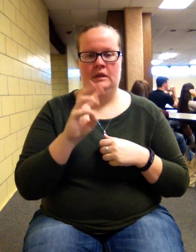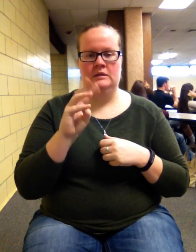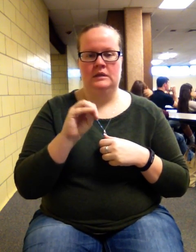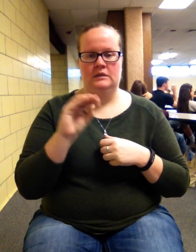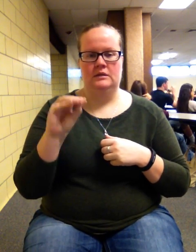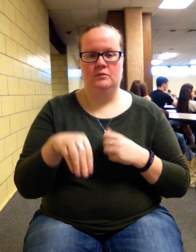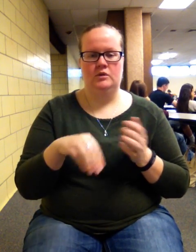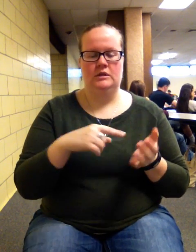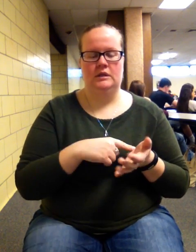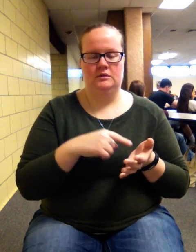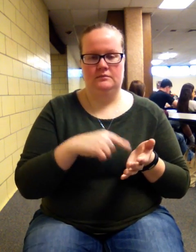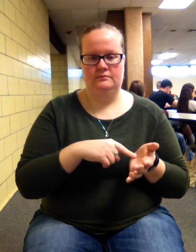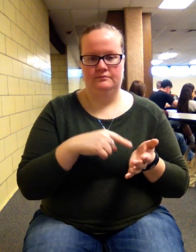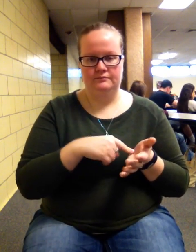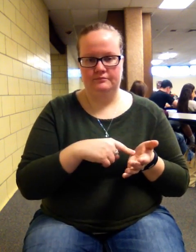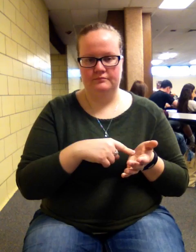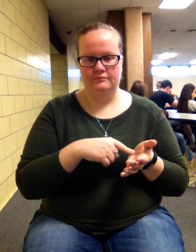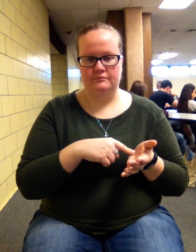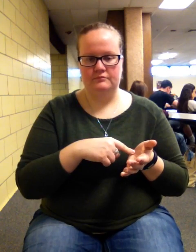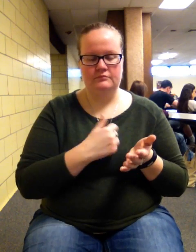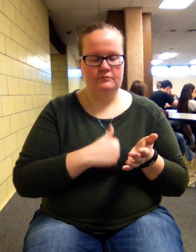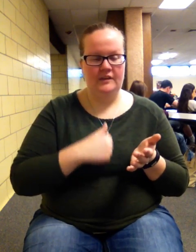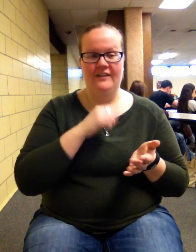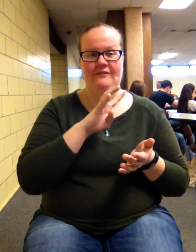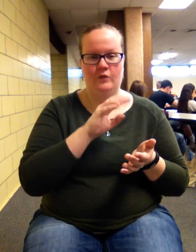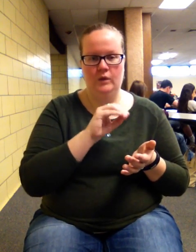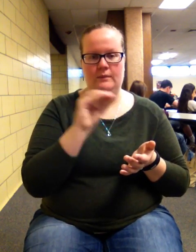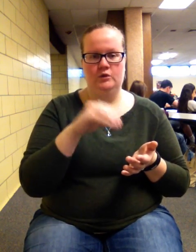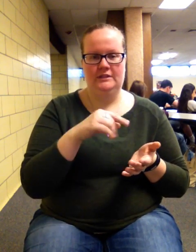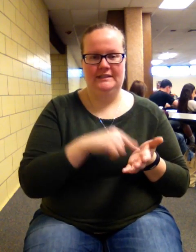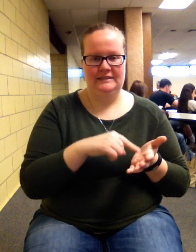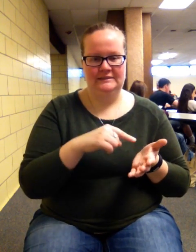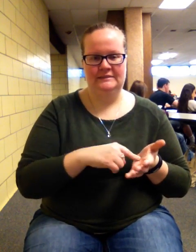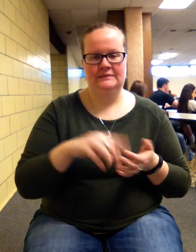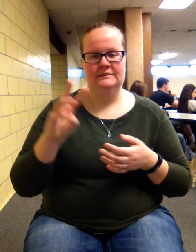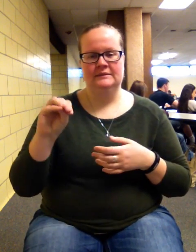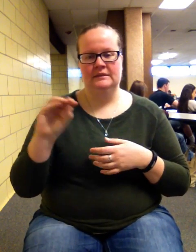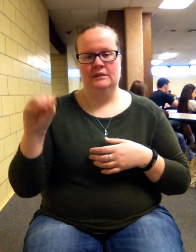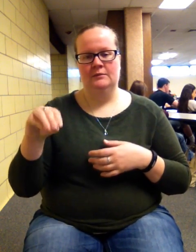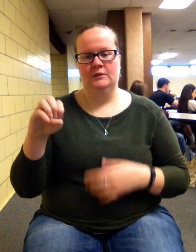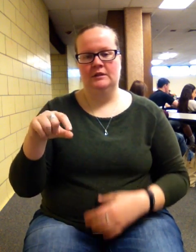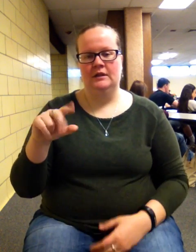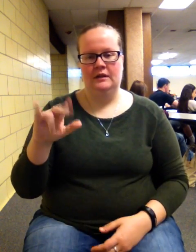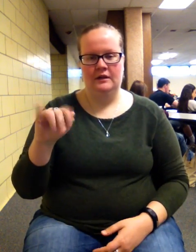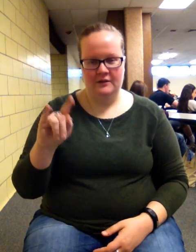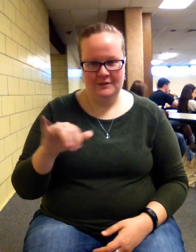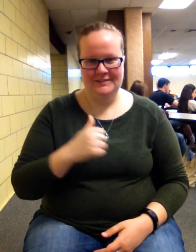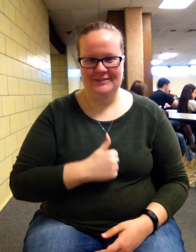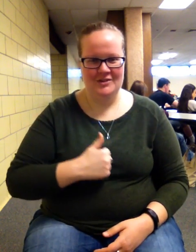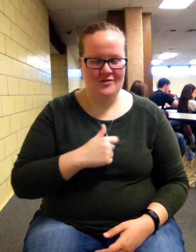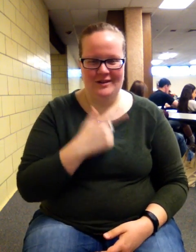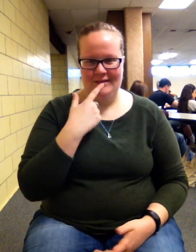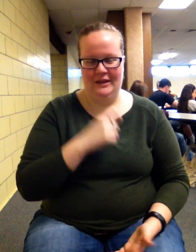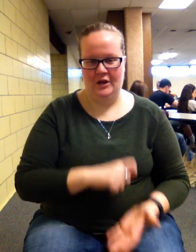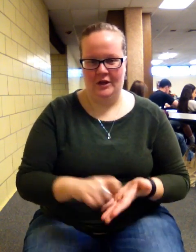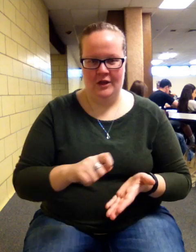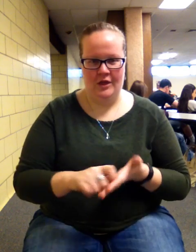debt, and 40% debt and 60% equity. Like I said, this author does these backwards. Most people put debt